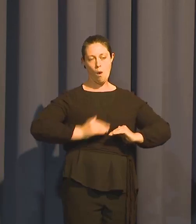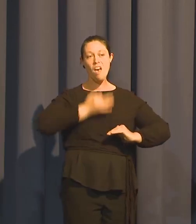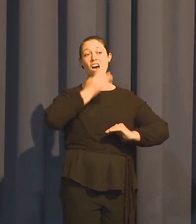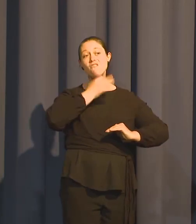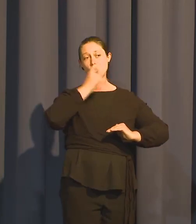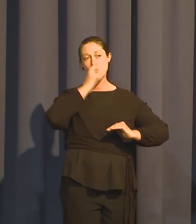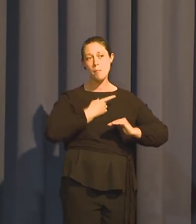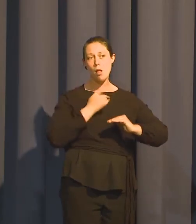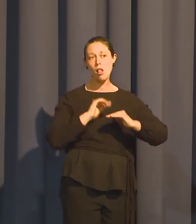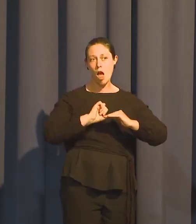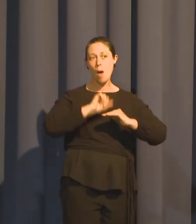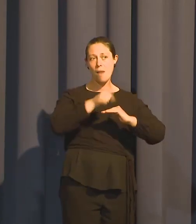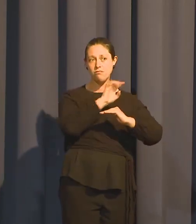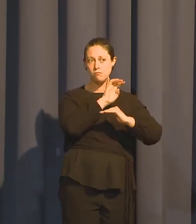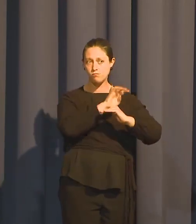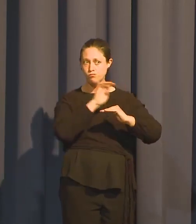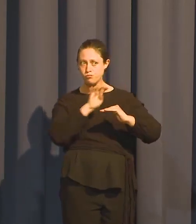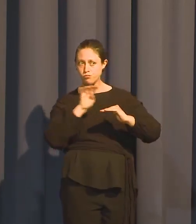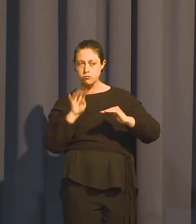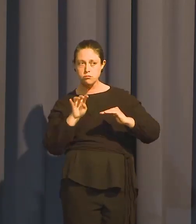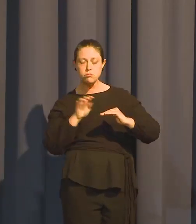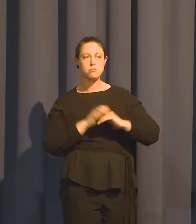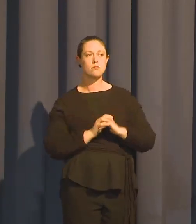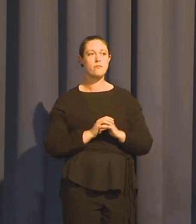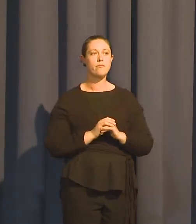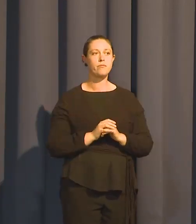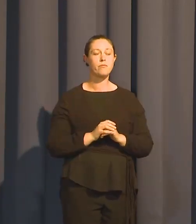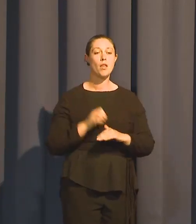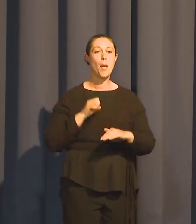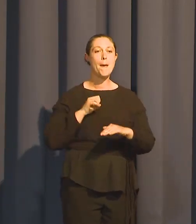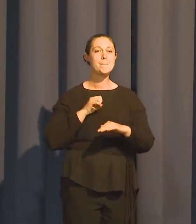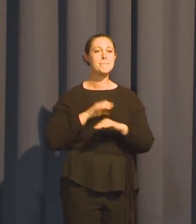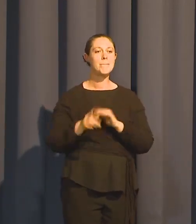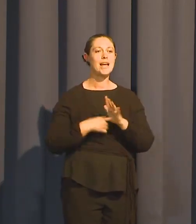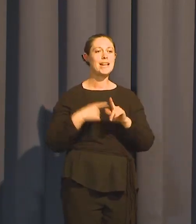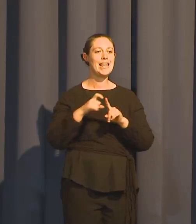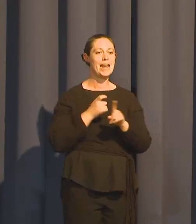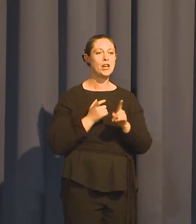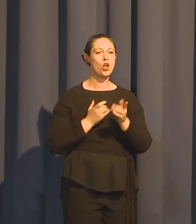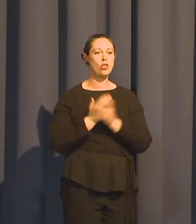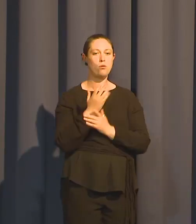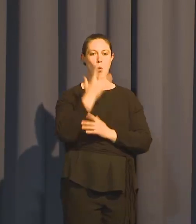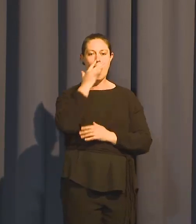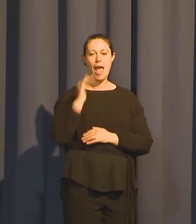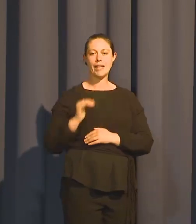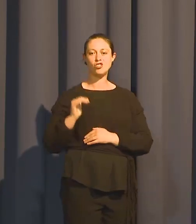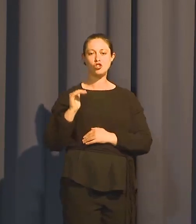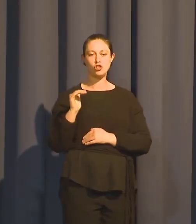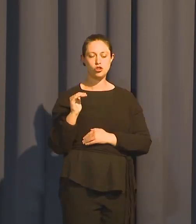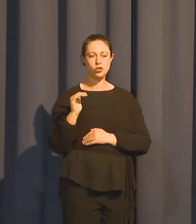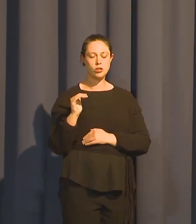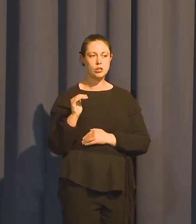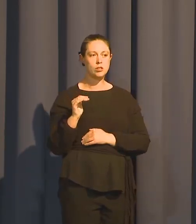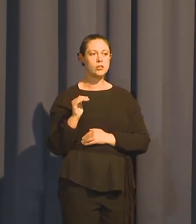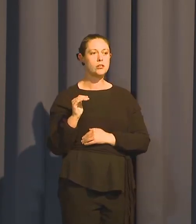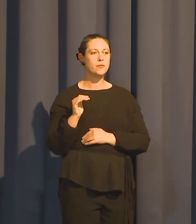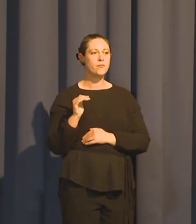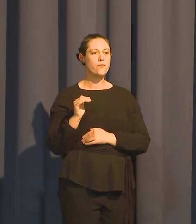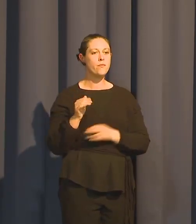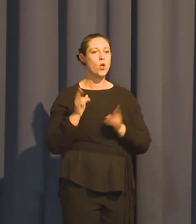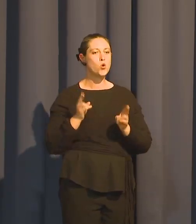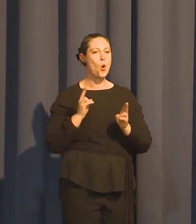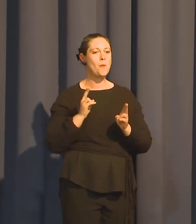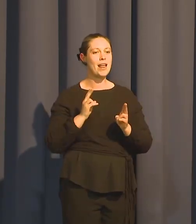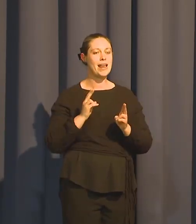one. Blood lead levels, as people get older, the blood lead level tends to be